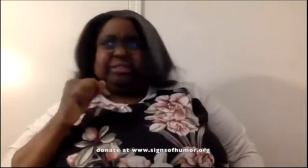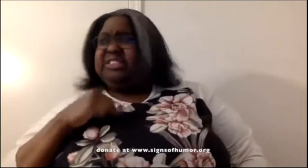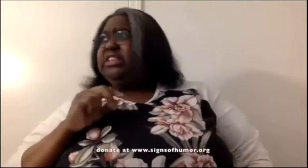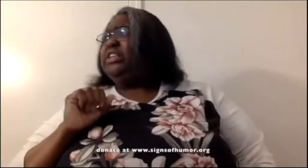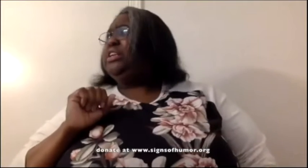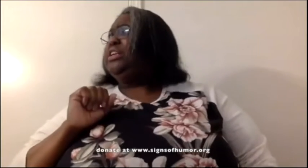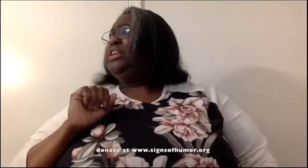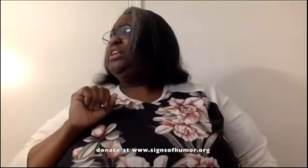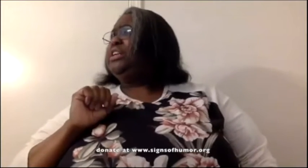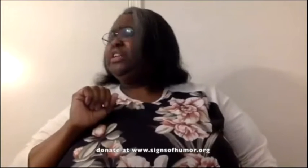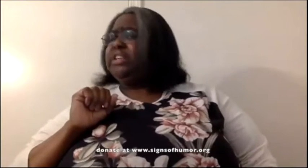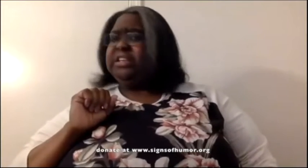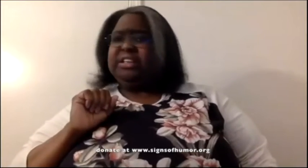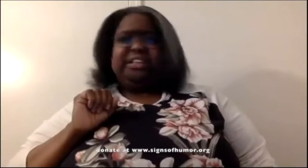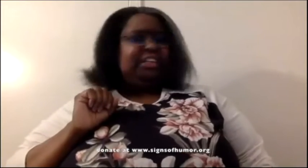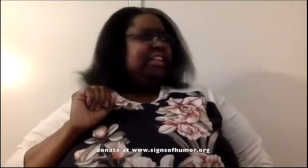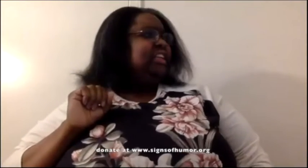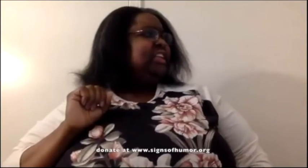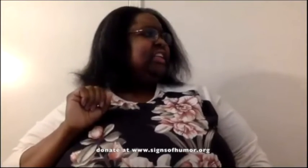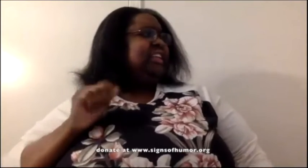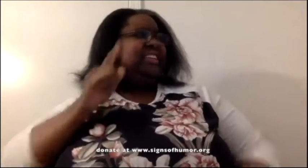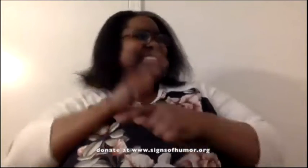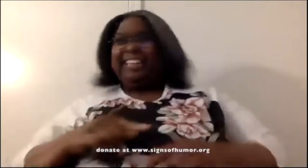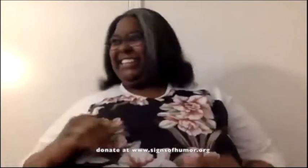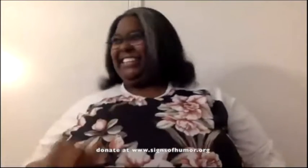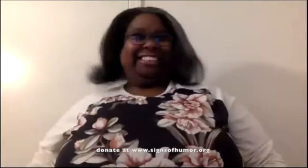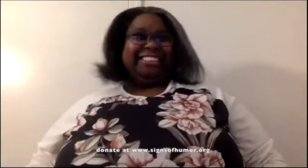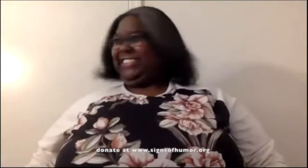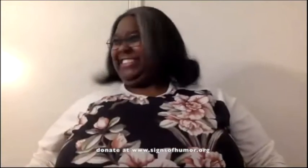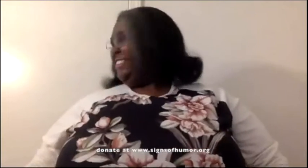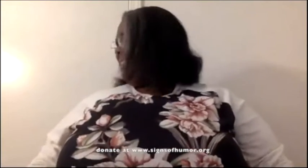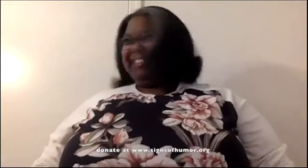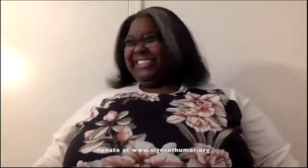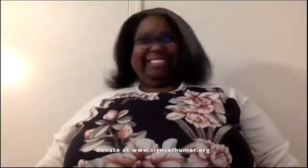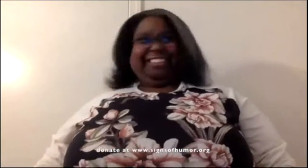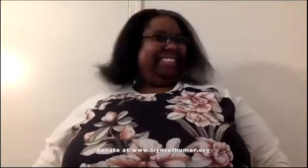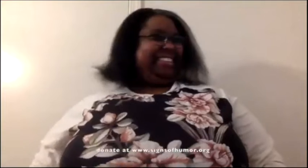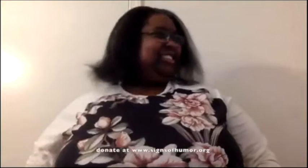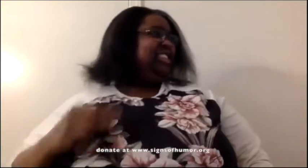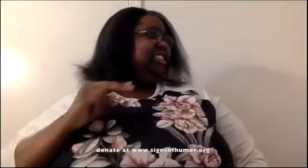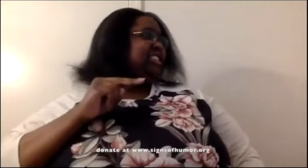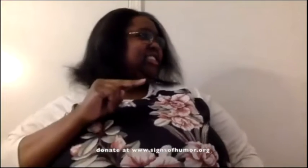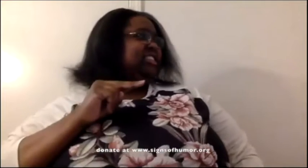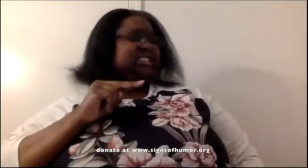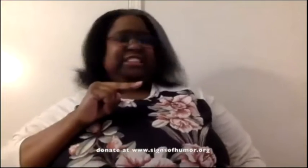front. Oh, okay, fine. We'll go to the front. All right.